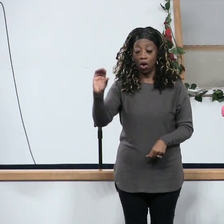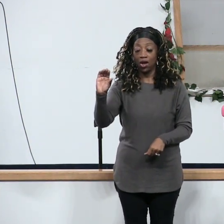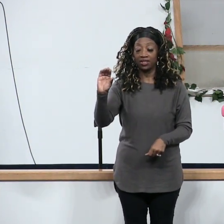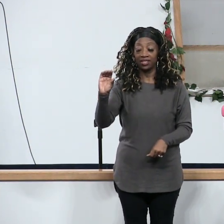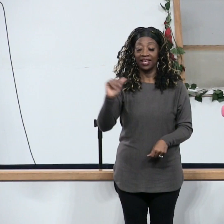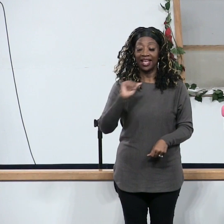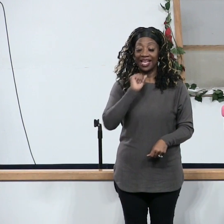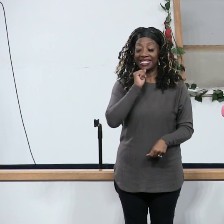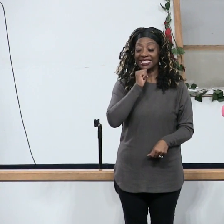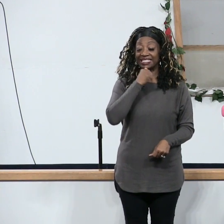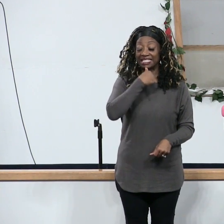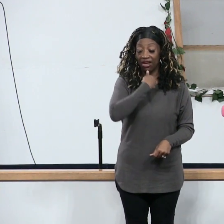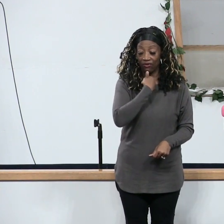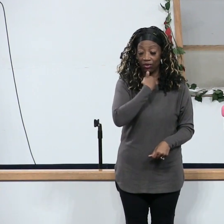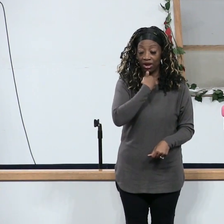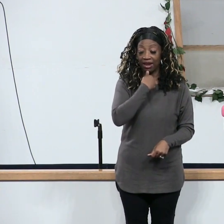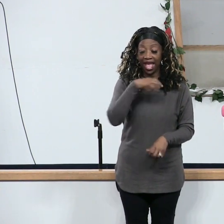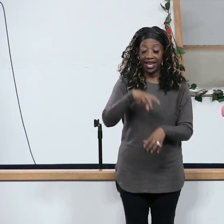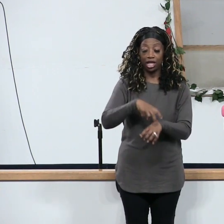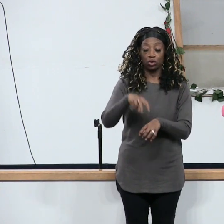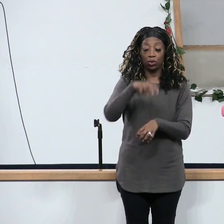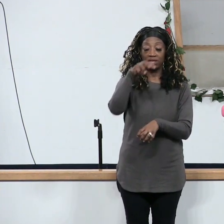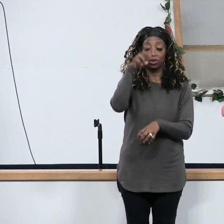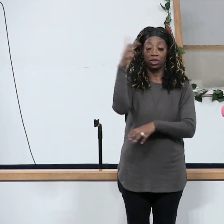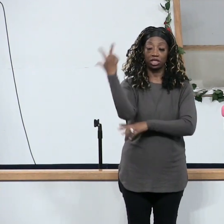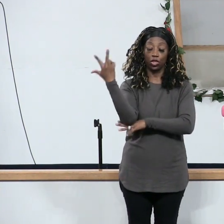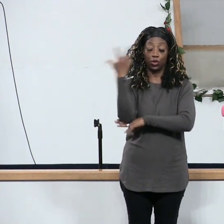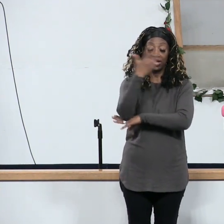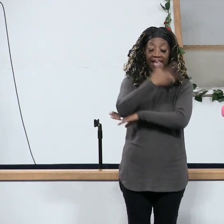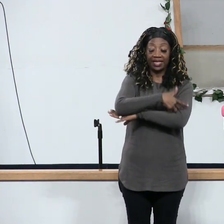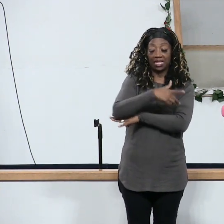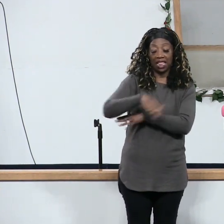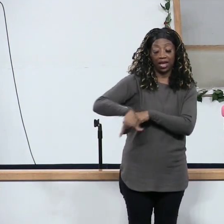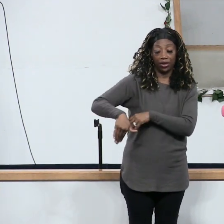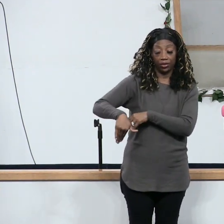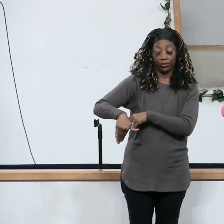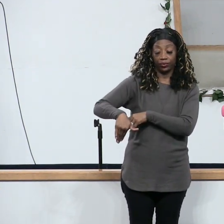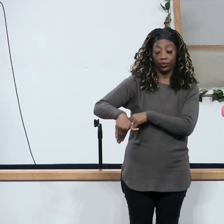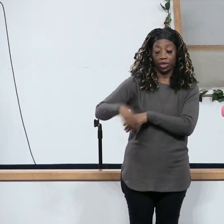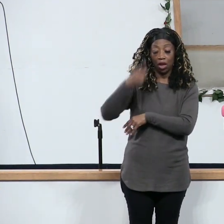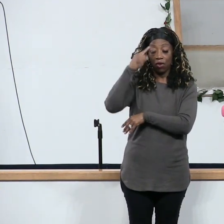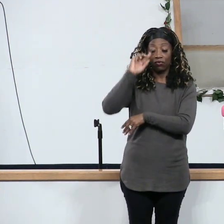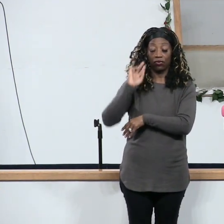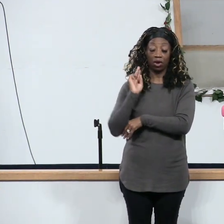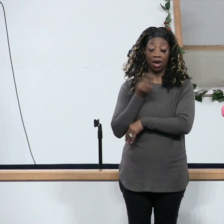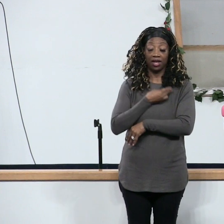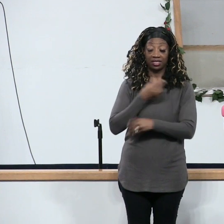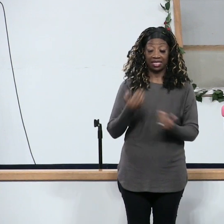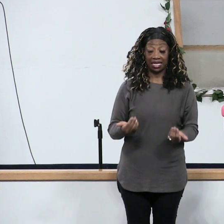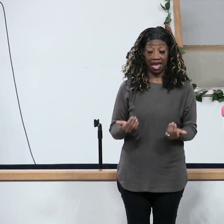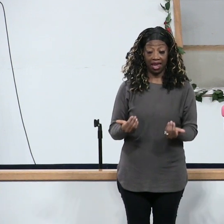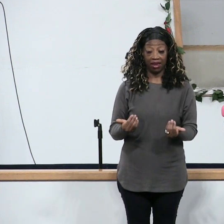suffering, and his resurrection 3 days later. For us today, though,